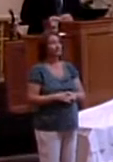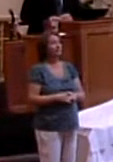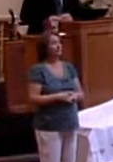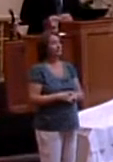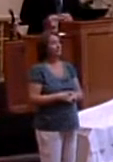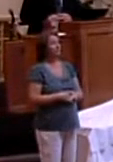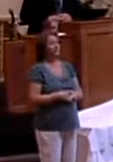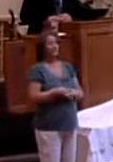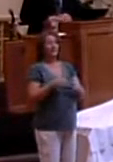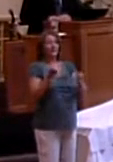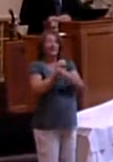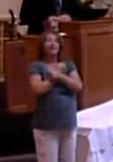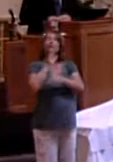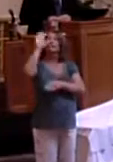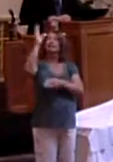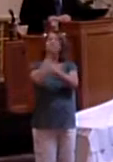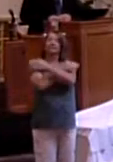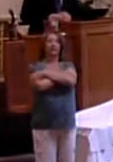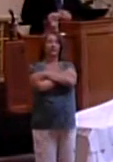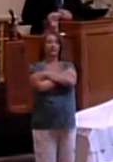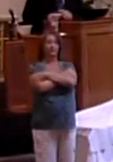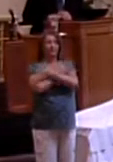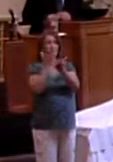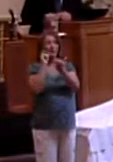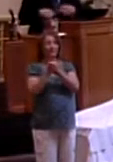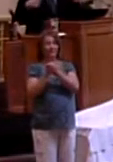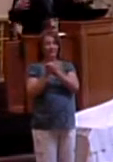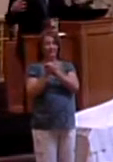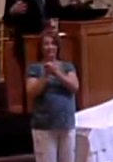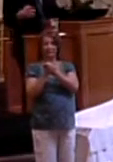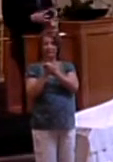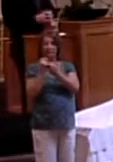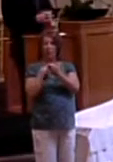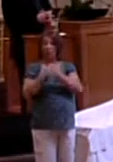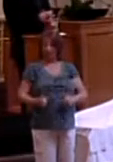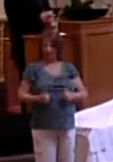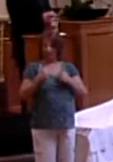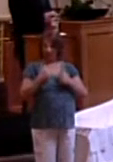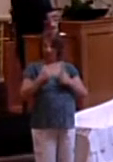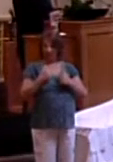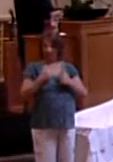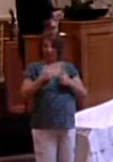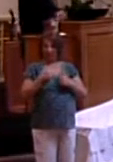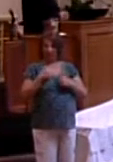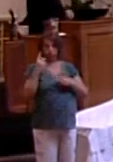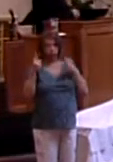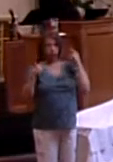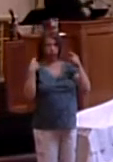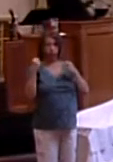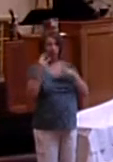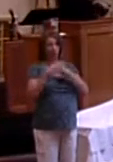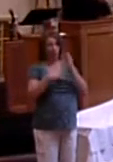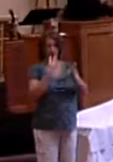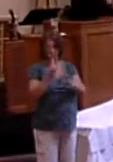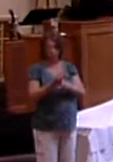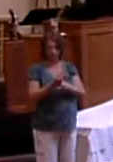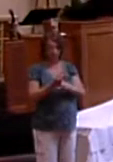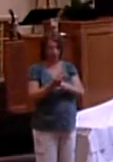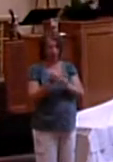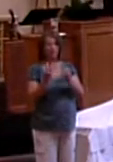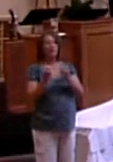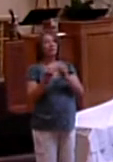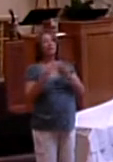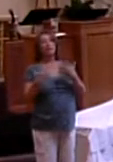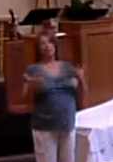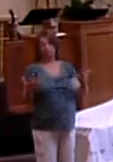In His arms. So we live in a very hectic world. We live in a world that we find a lot of trouble in